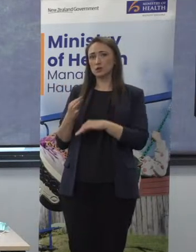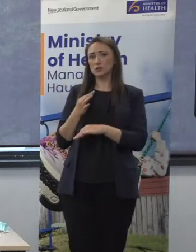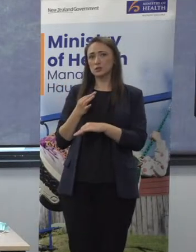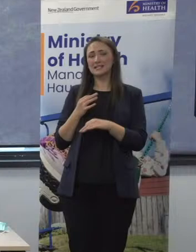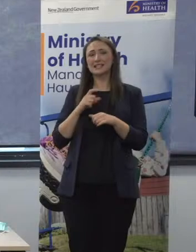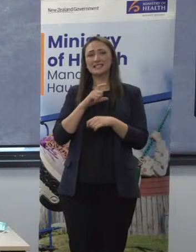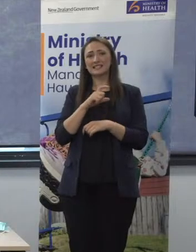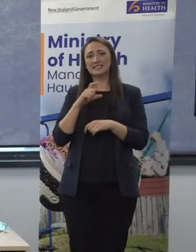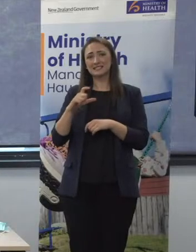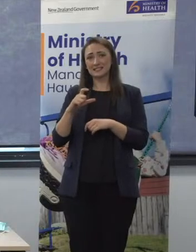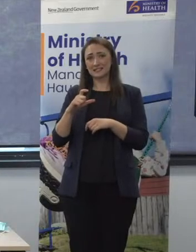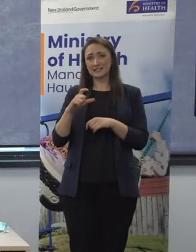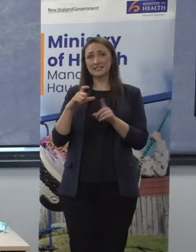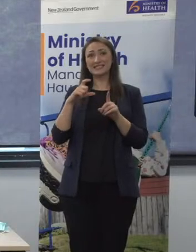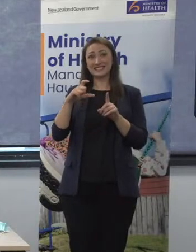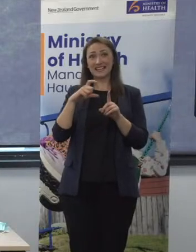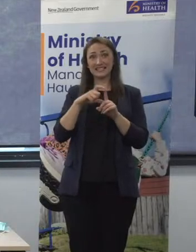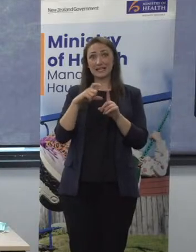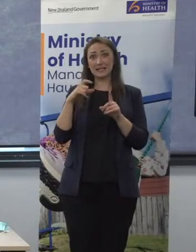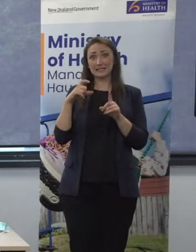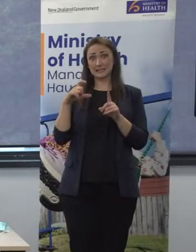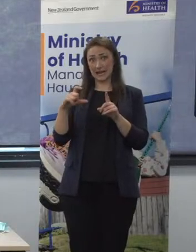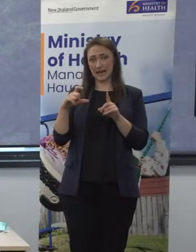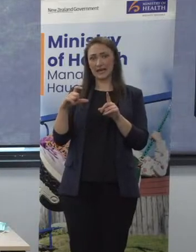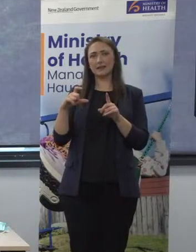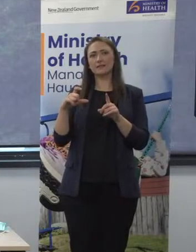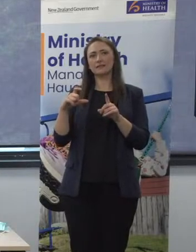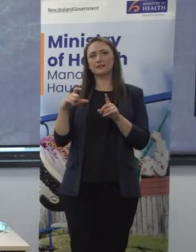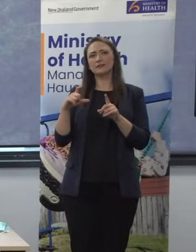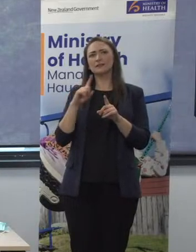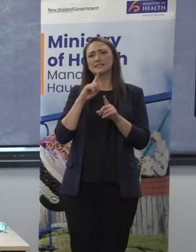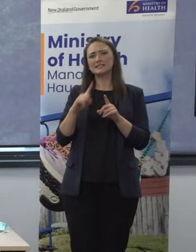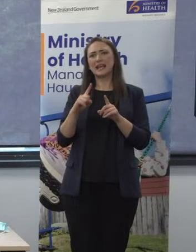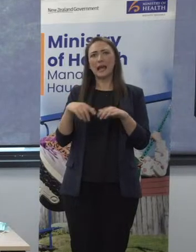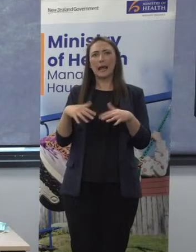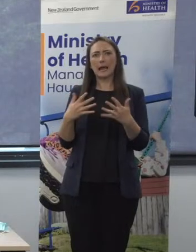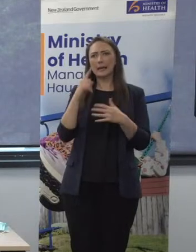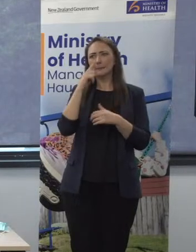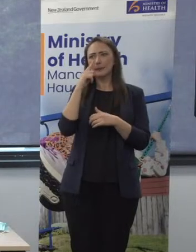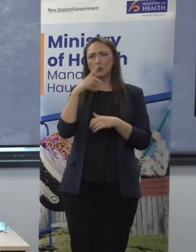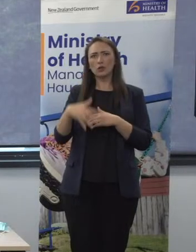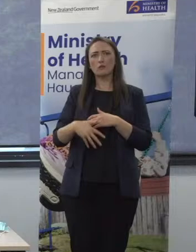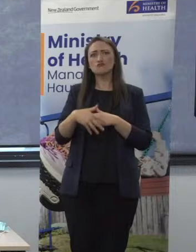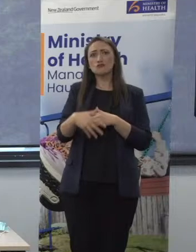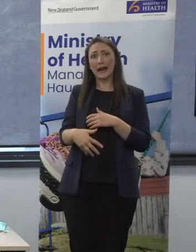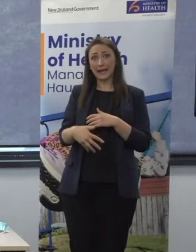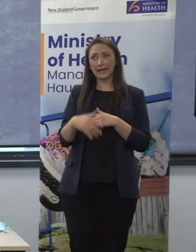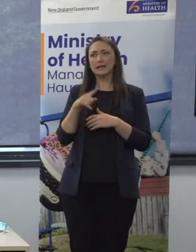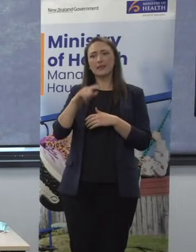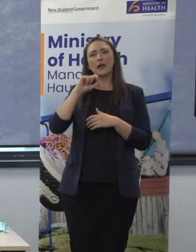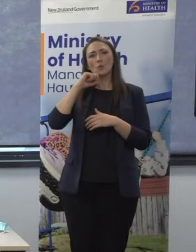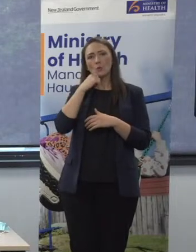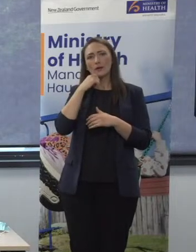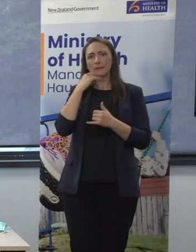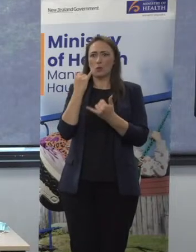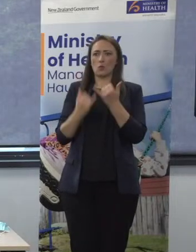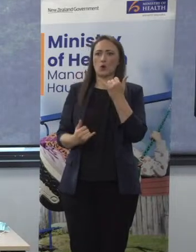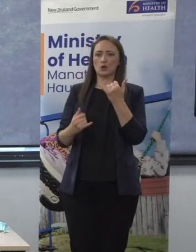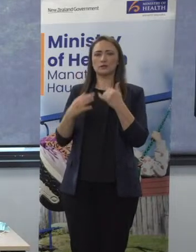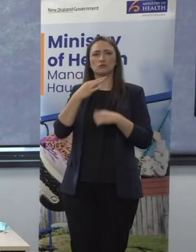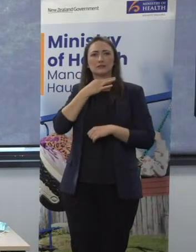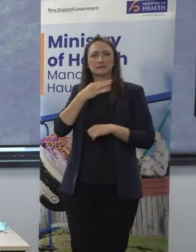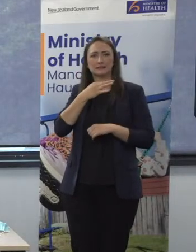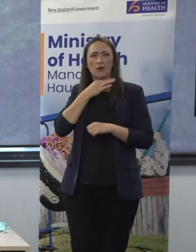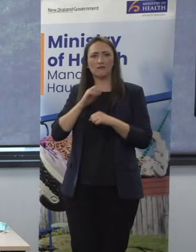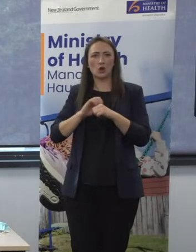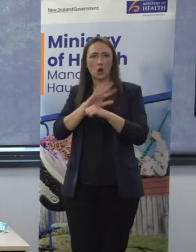were recently pregnant are at increased risk of severe illness from COVID. In light of the discussions happening now around